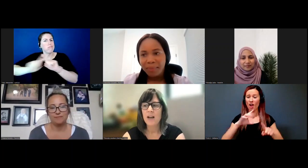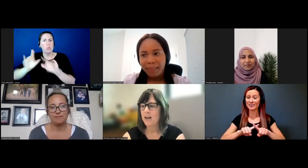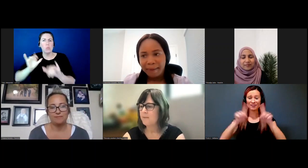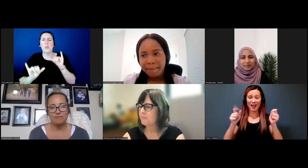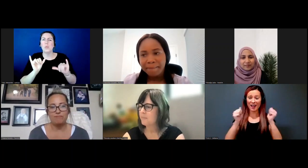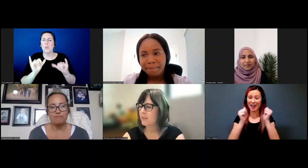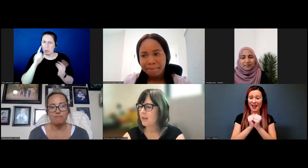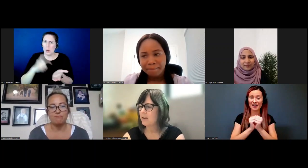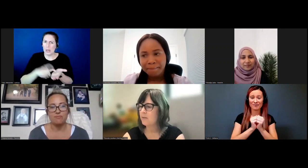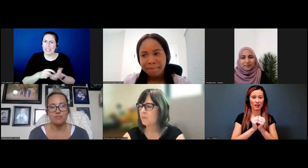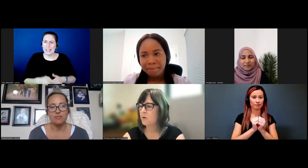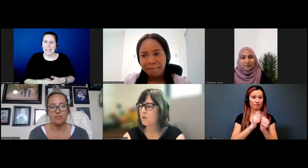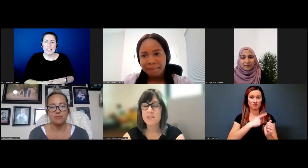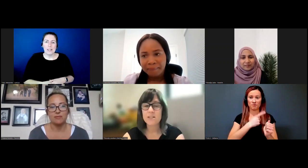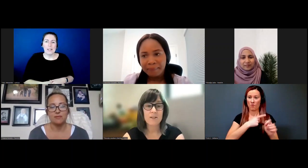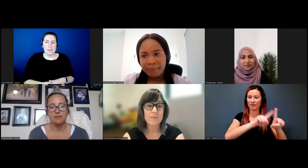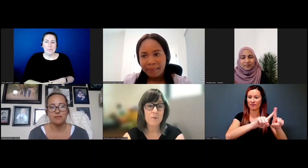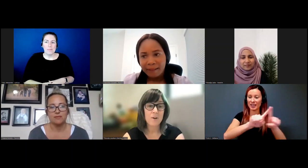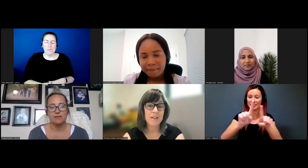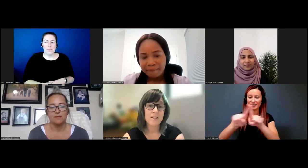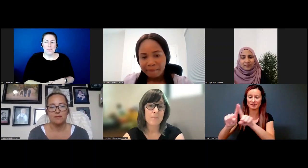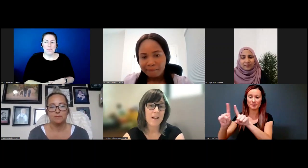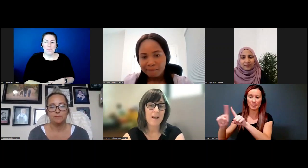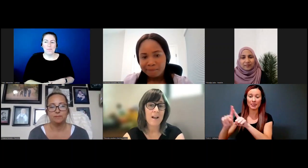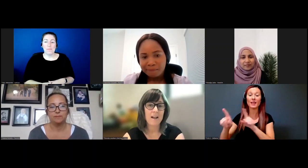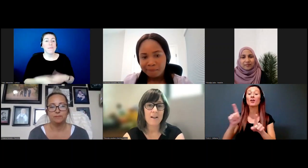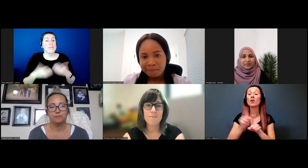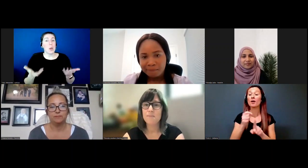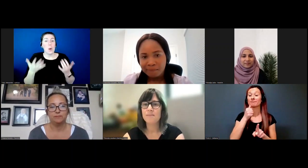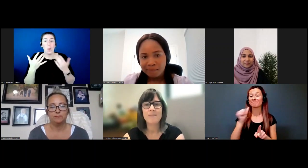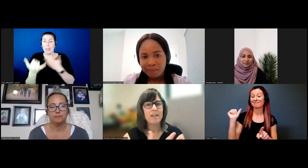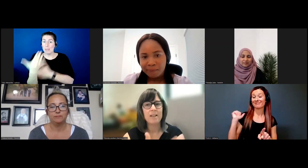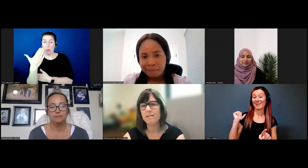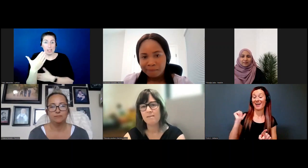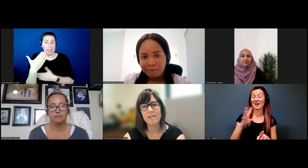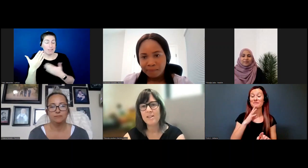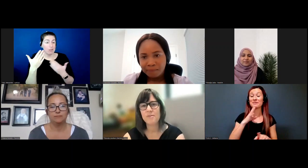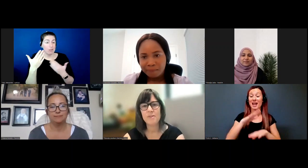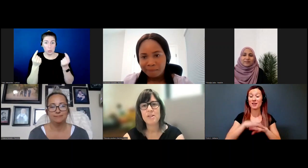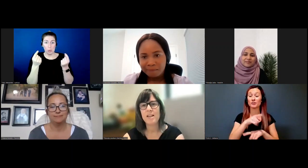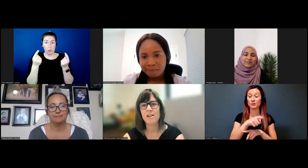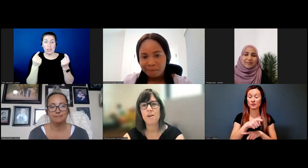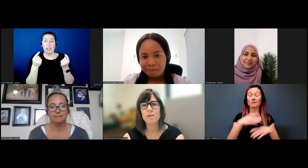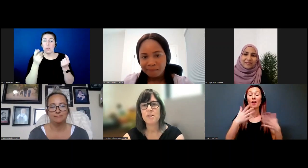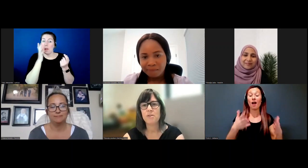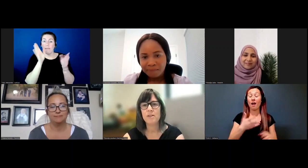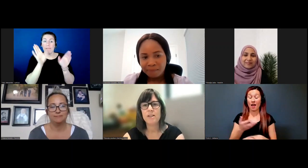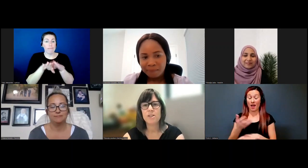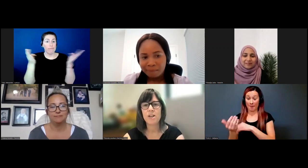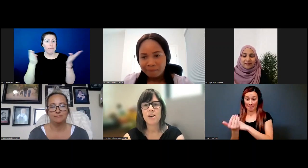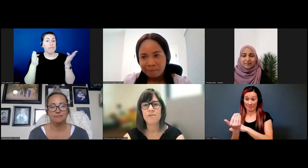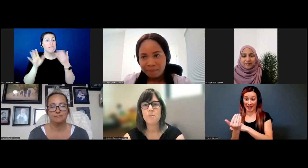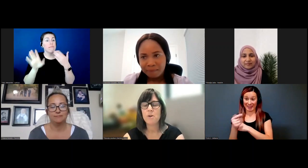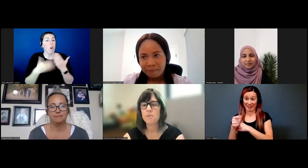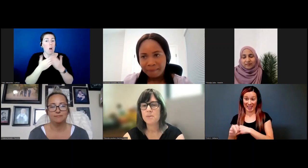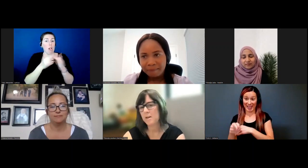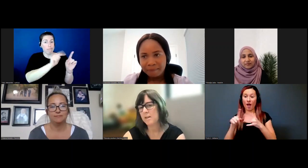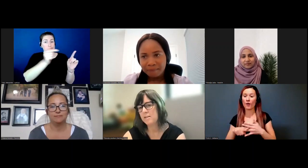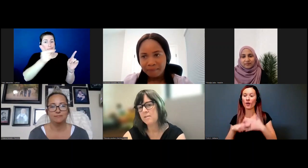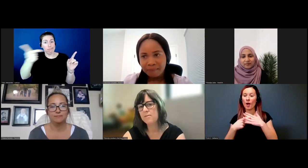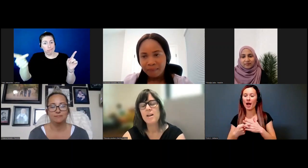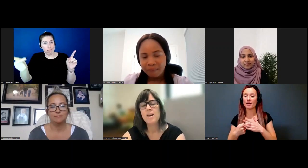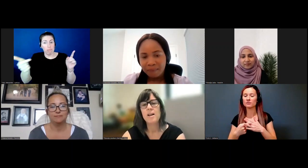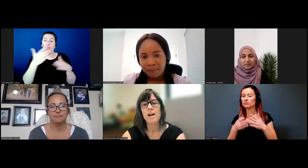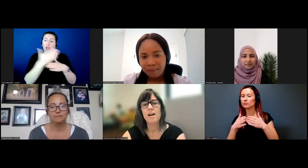well. We're going to start this morning just by each of you taking an opportunity to share from